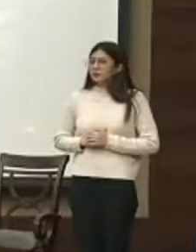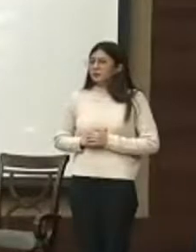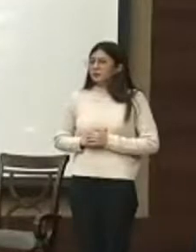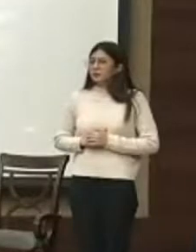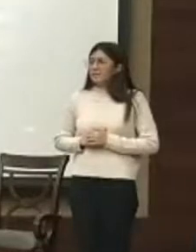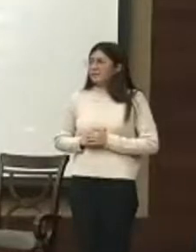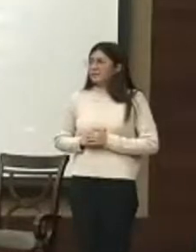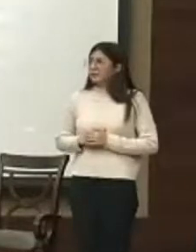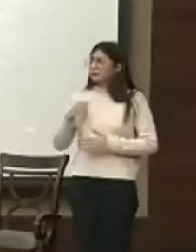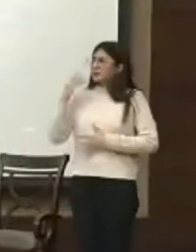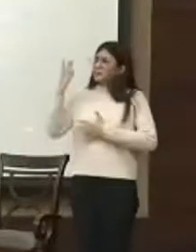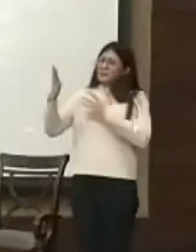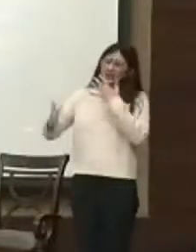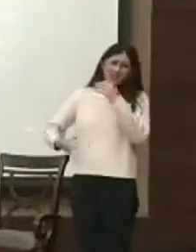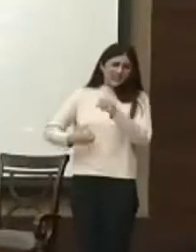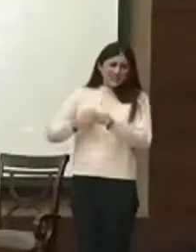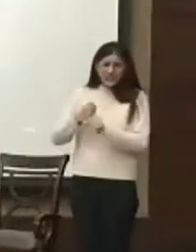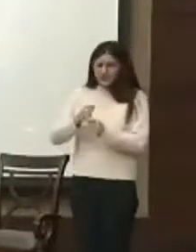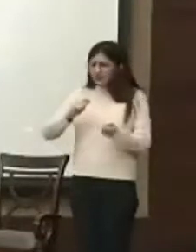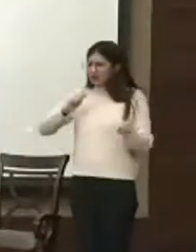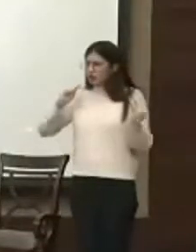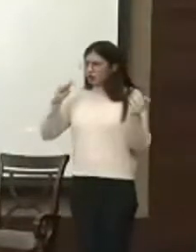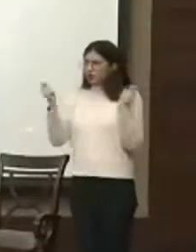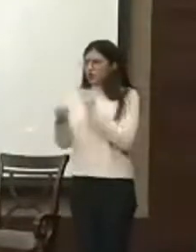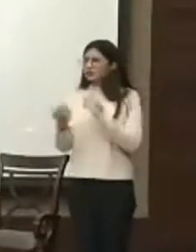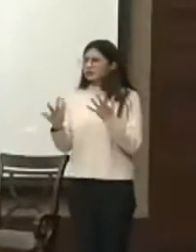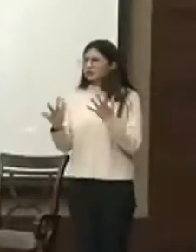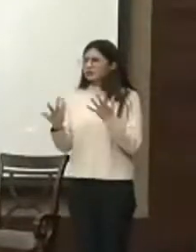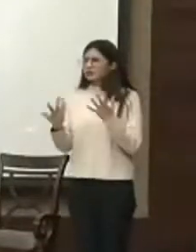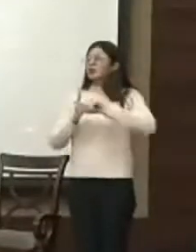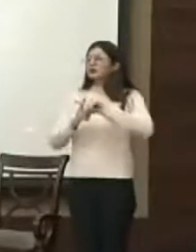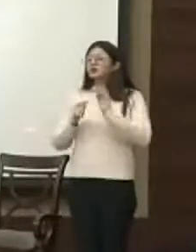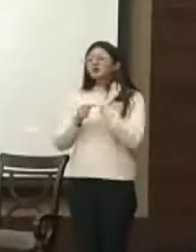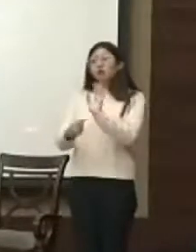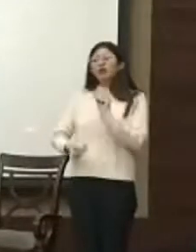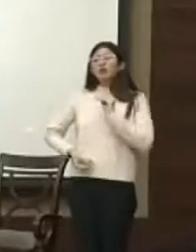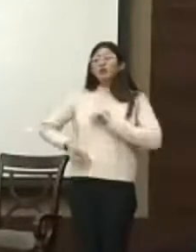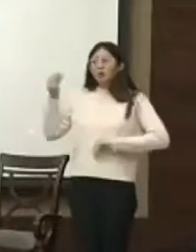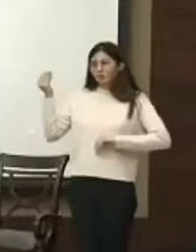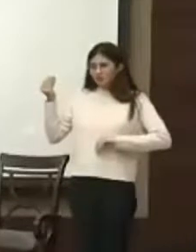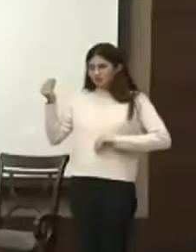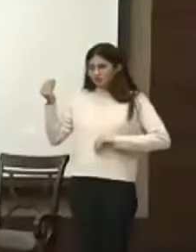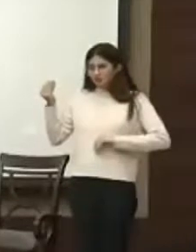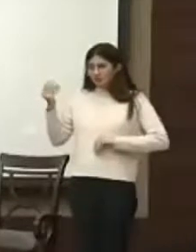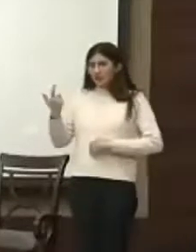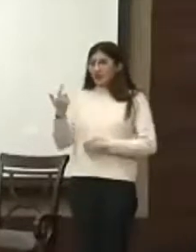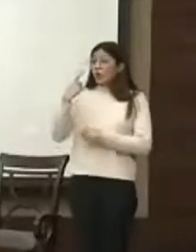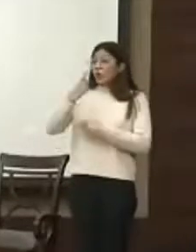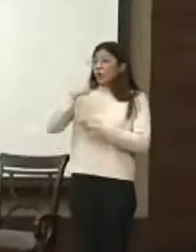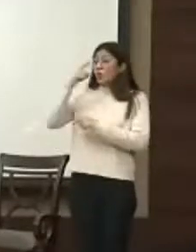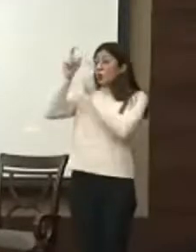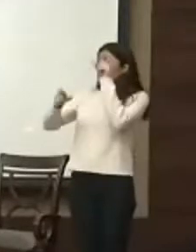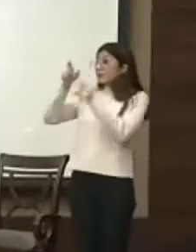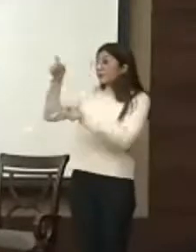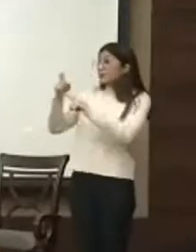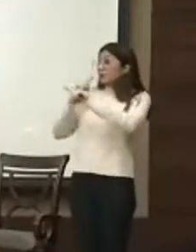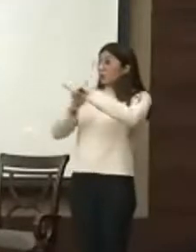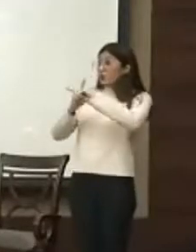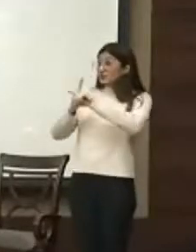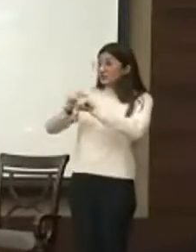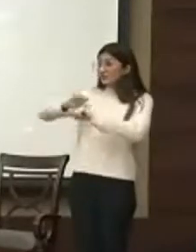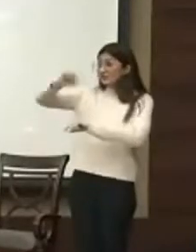agents of change, or change happens through positive examples. Change happens through icons. Change happens